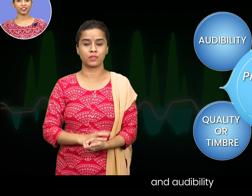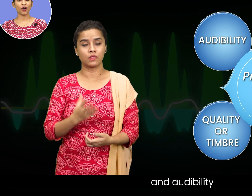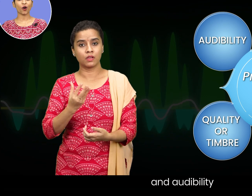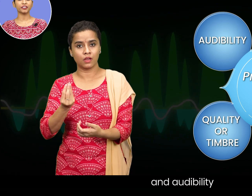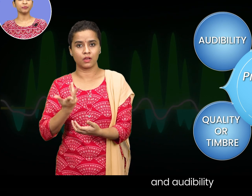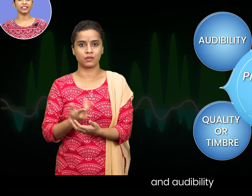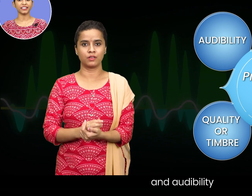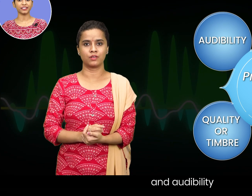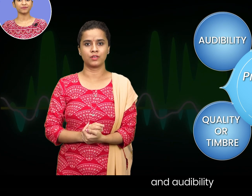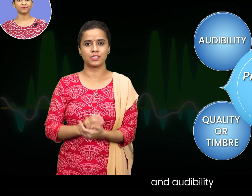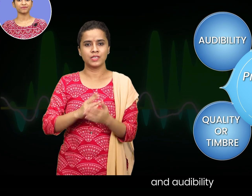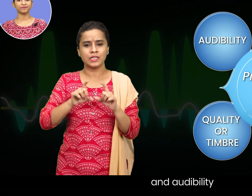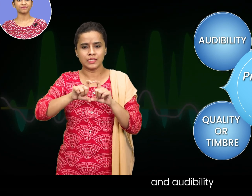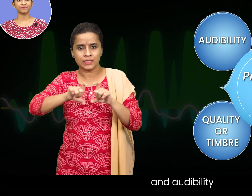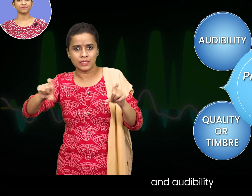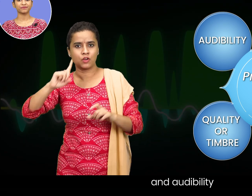and audibility